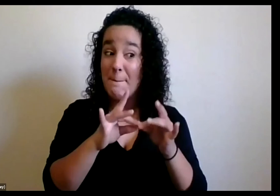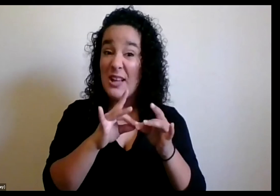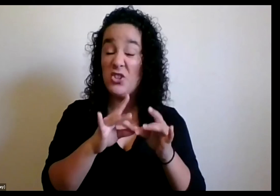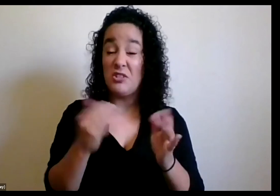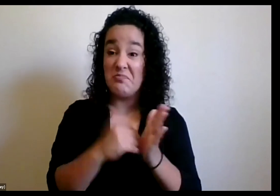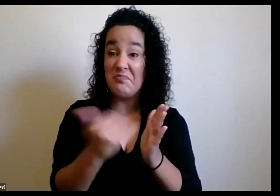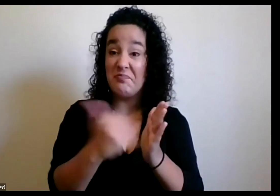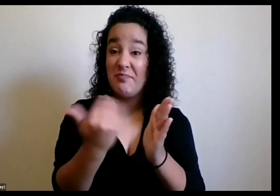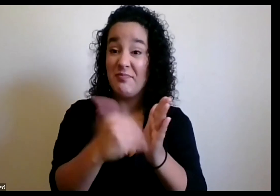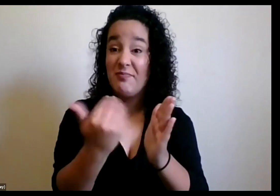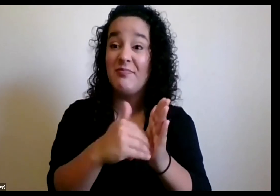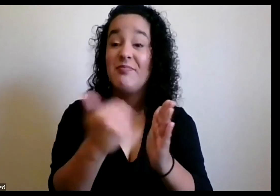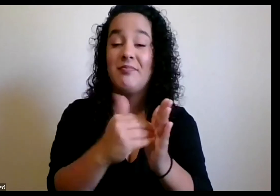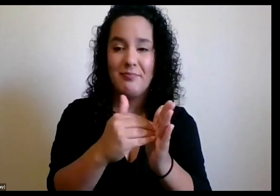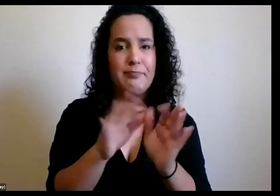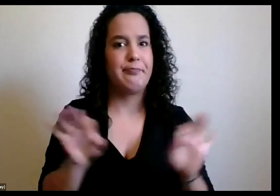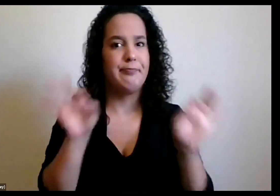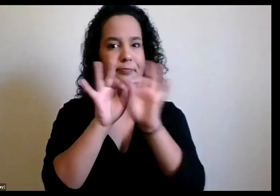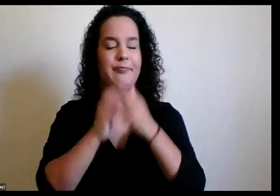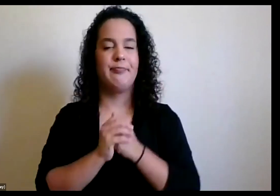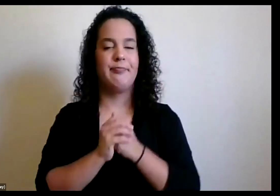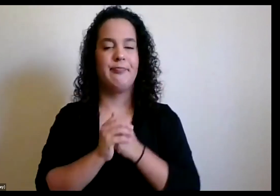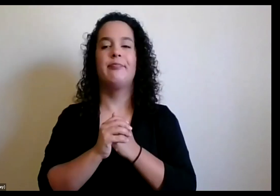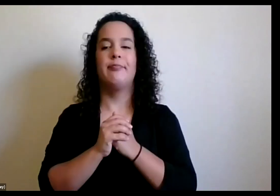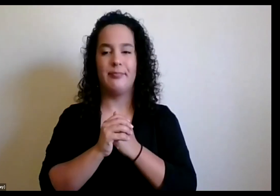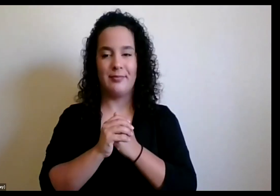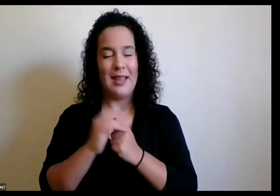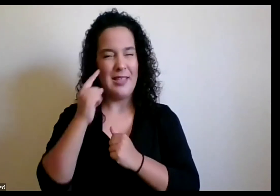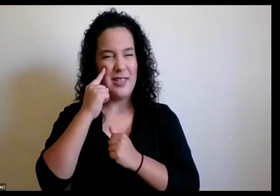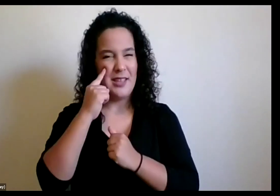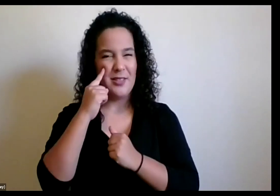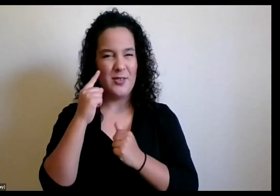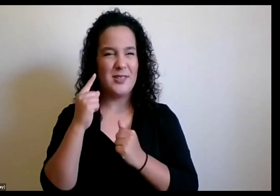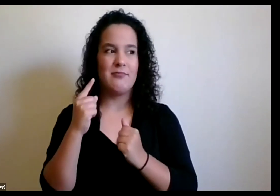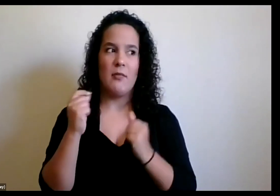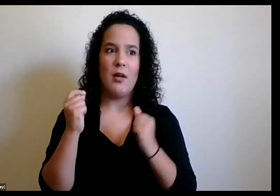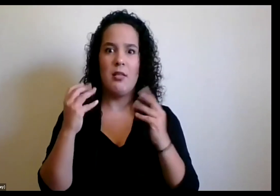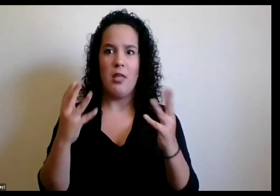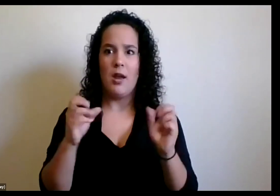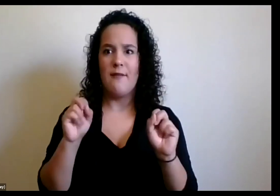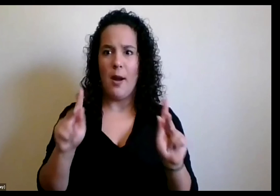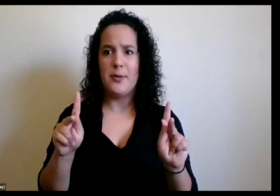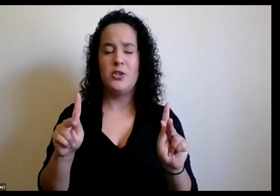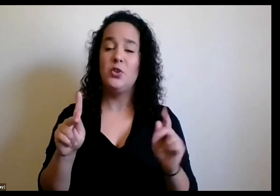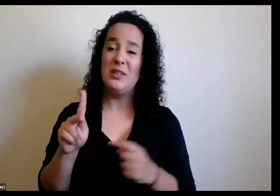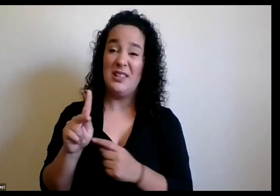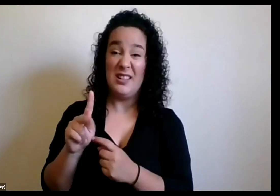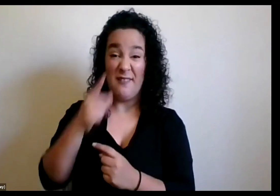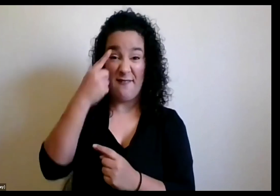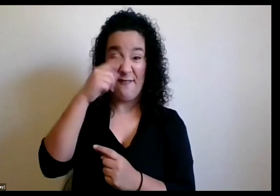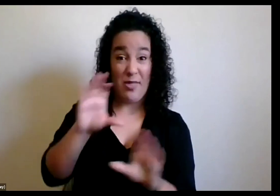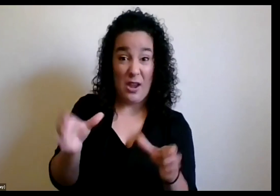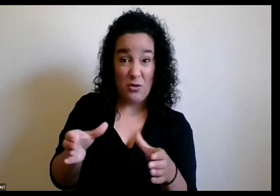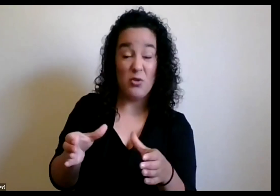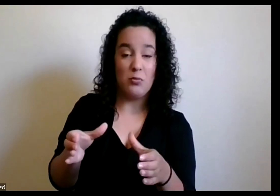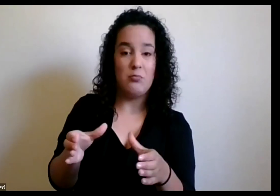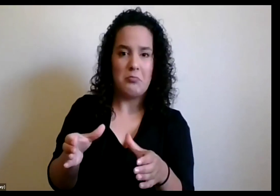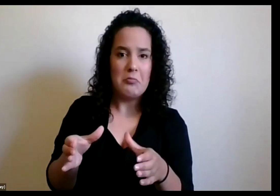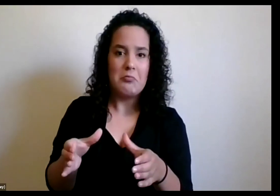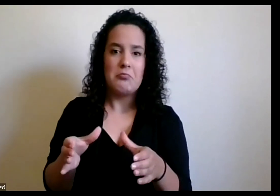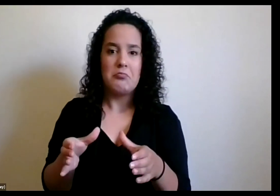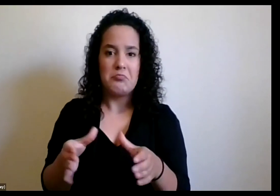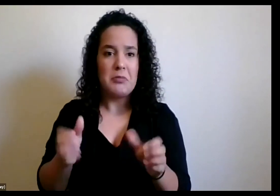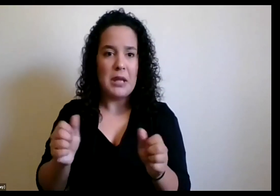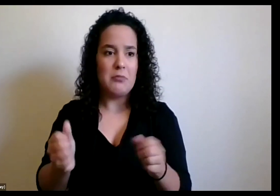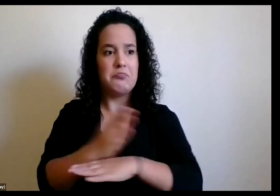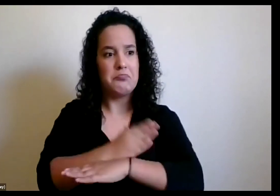any direction. And I think there's just enormous opportunity around that group to kind of shape them, because they're sort of all over the